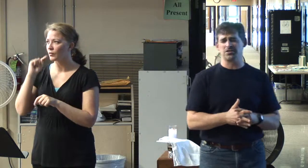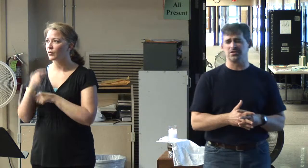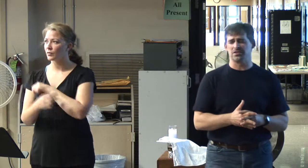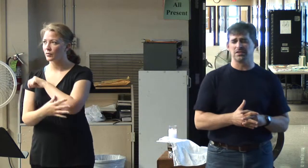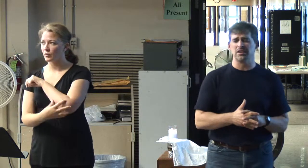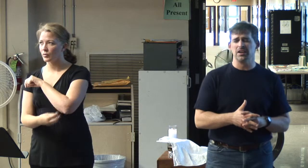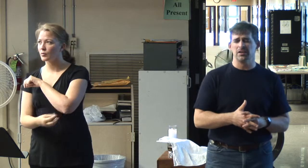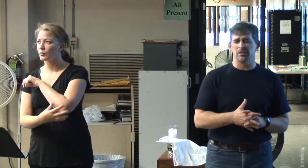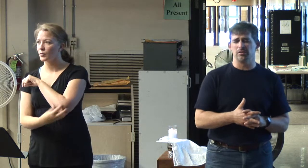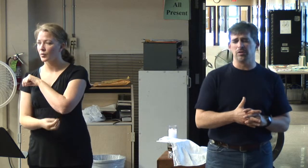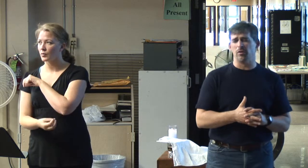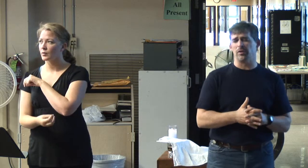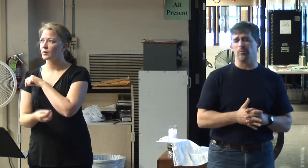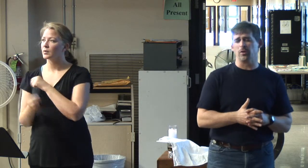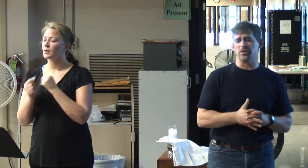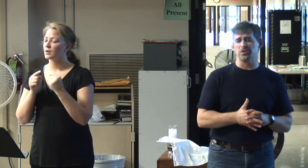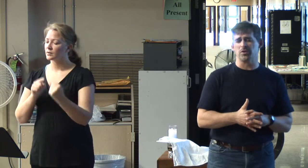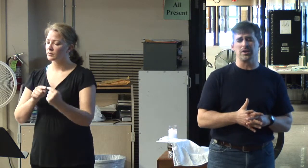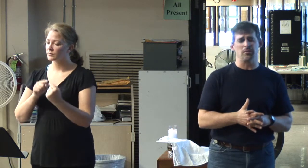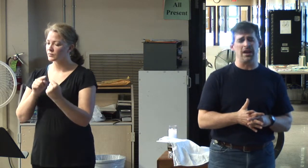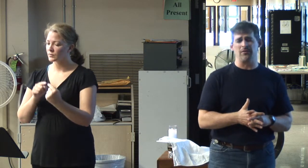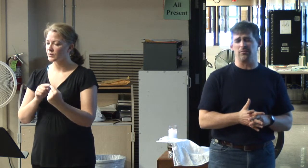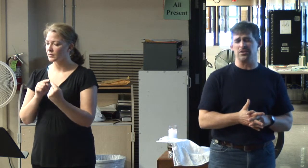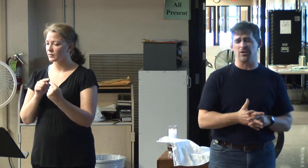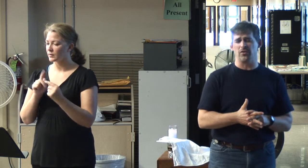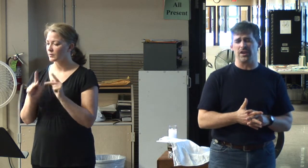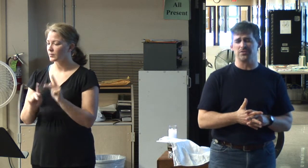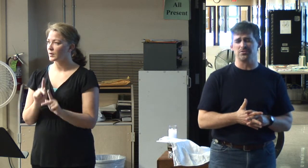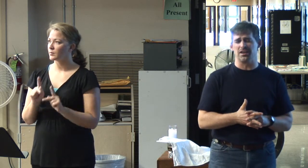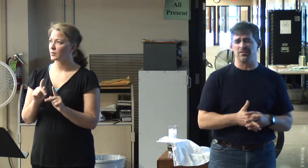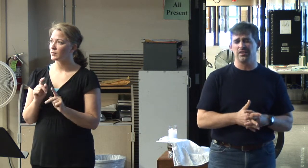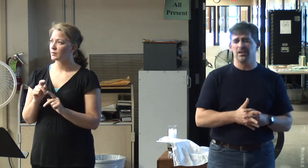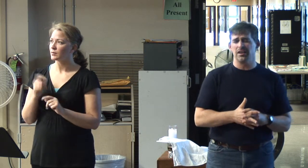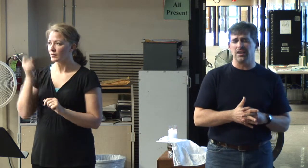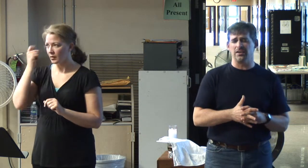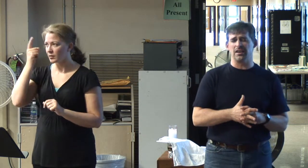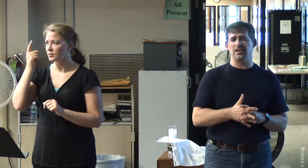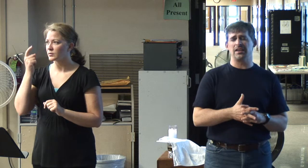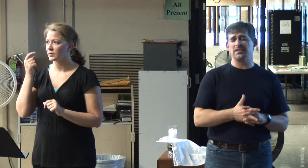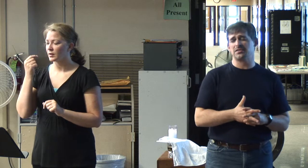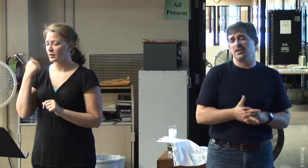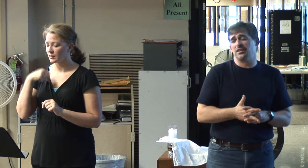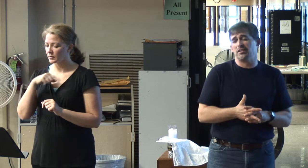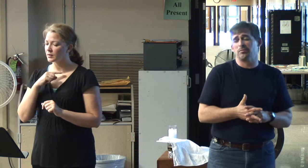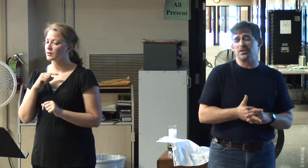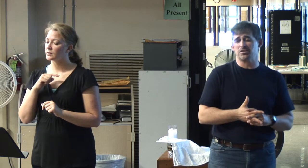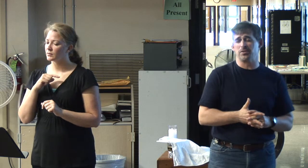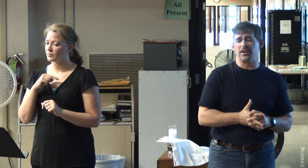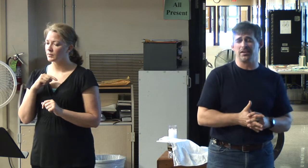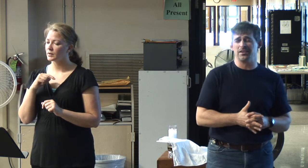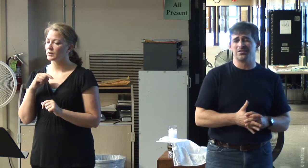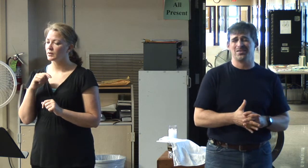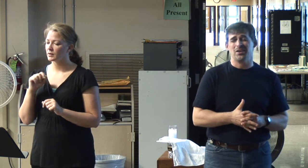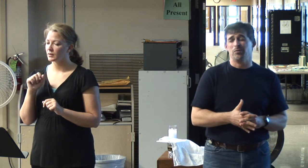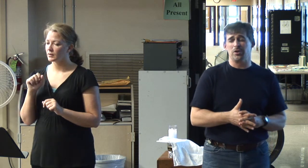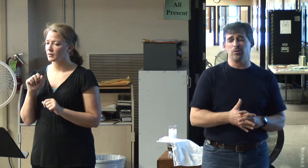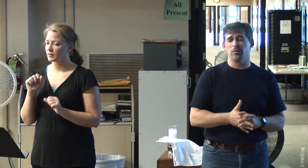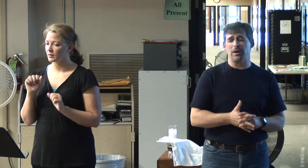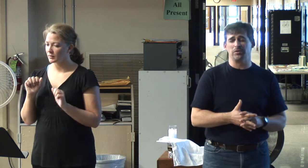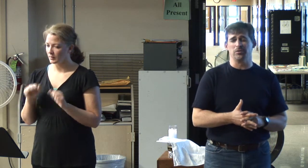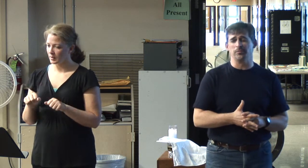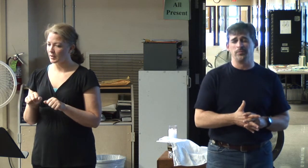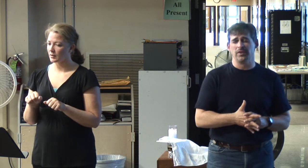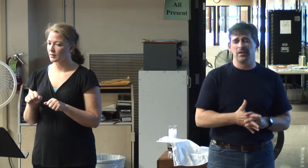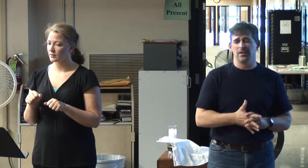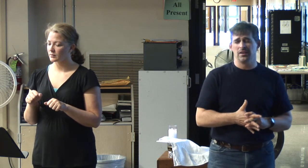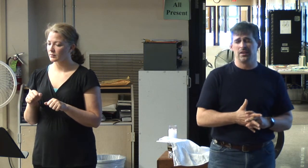have questions, to know that we're in a journey, that we haven't reached all the answers yet, and that's to wrestle with that is what you